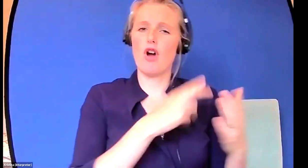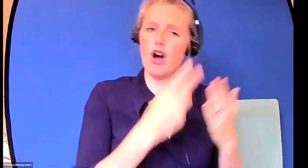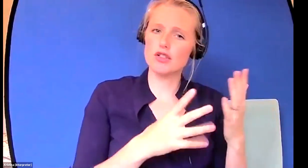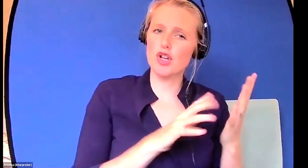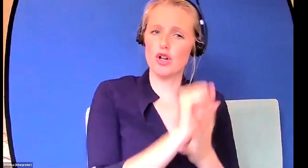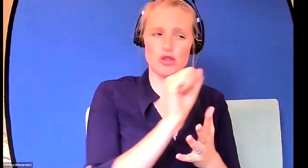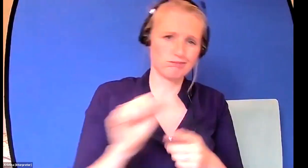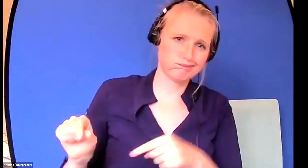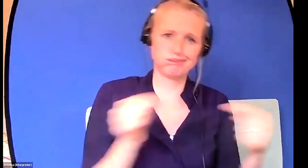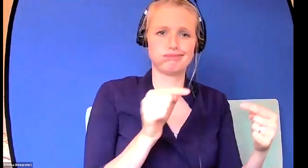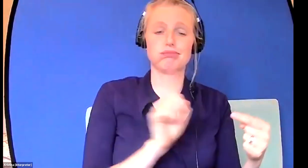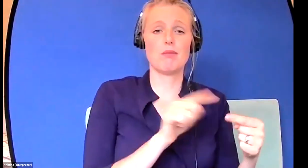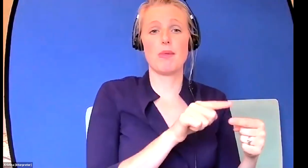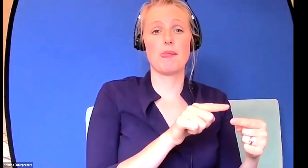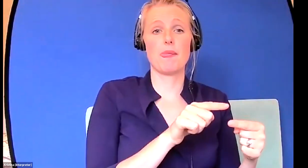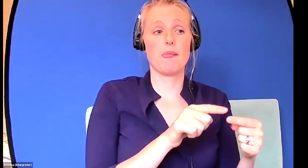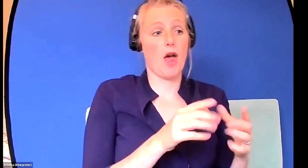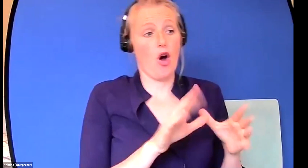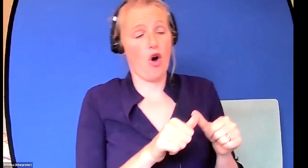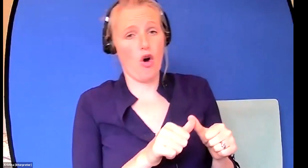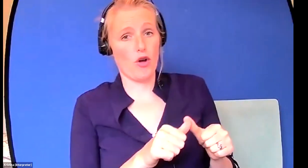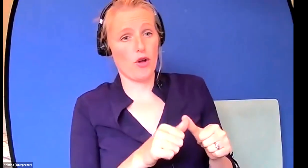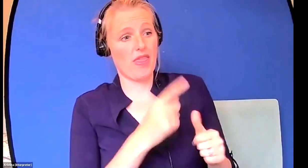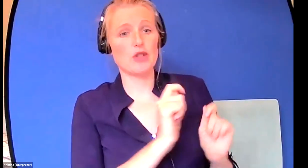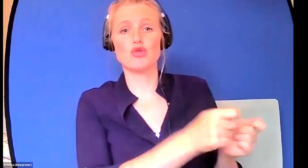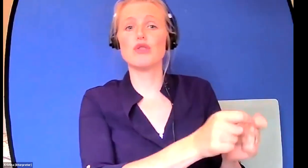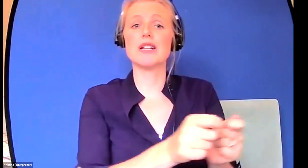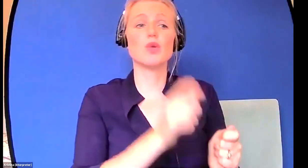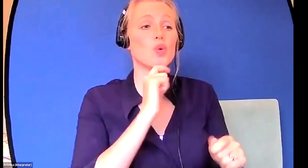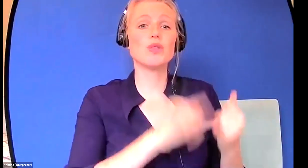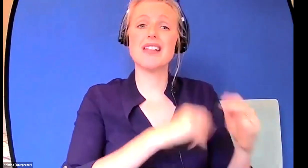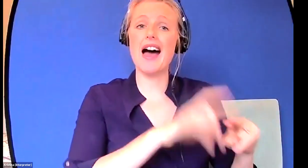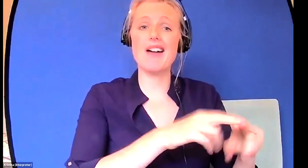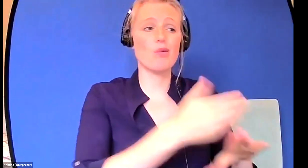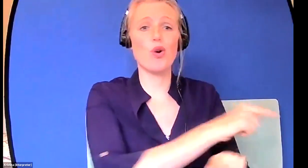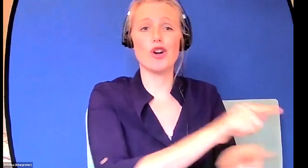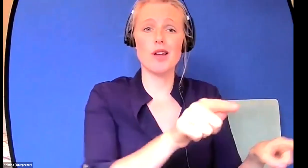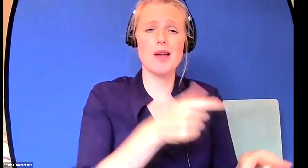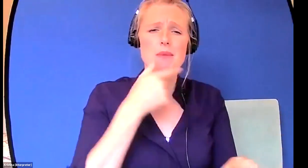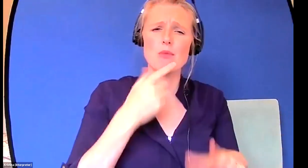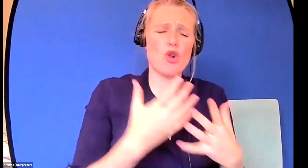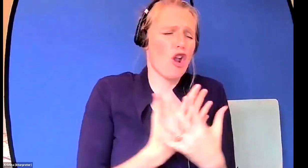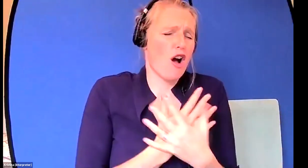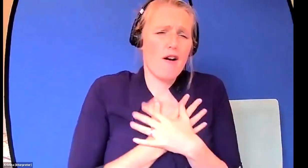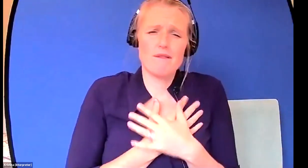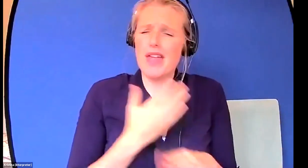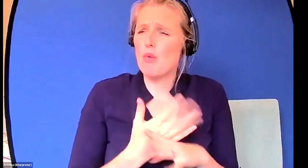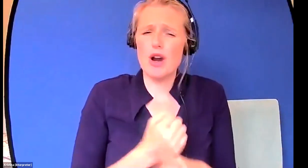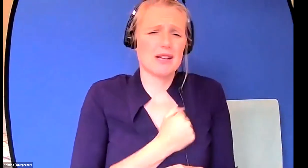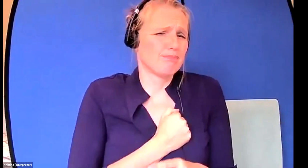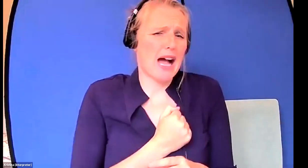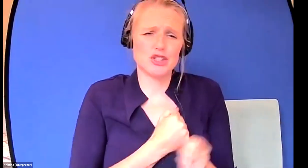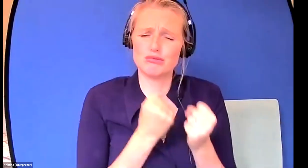came in the way they were perceived to treat their workers. People who worked tirelessly for love proved easy to